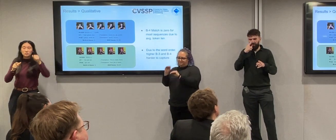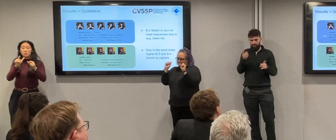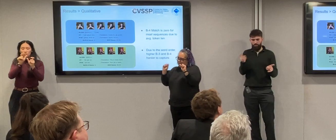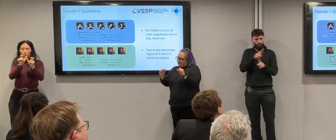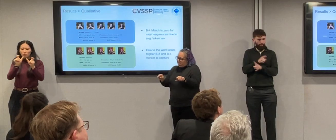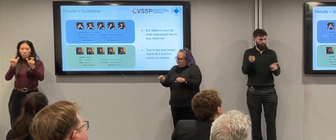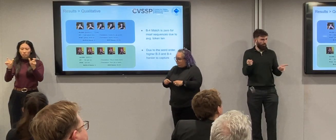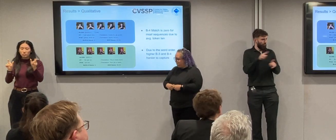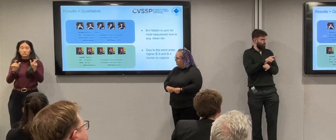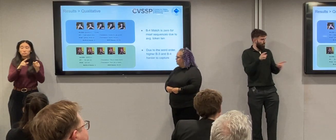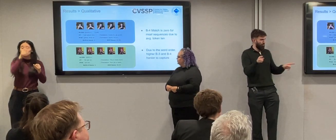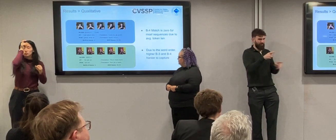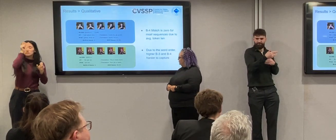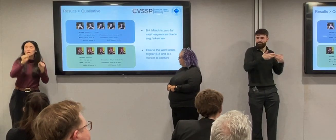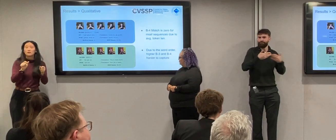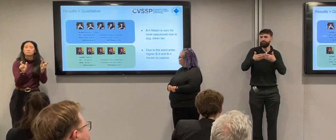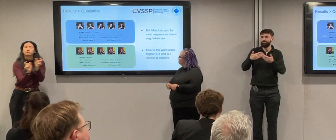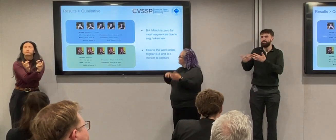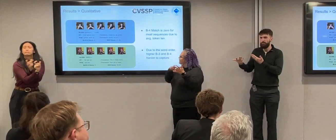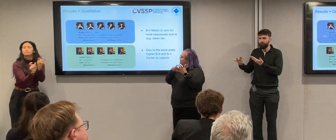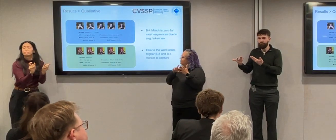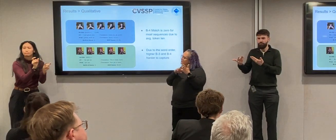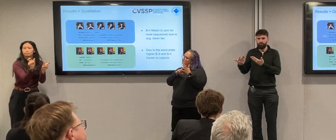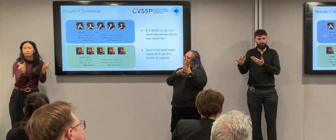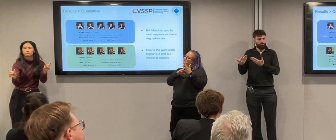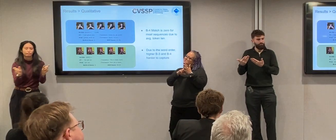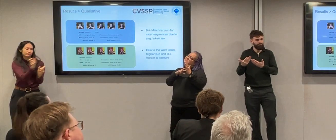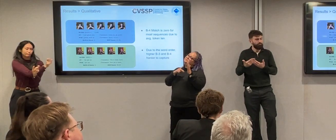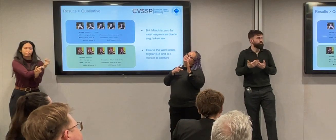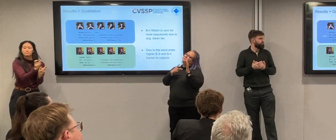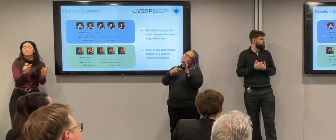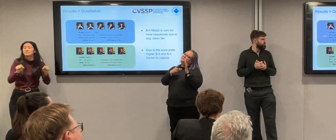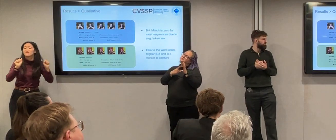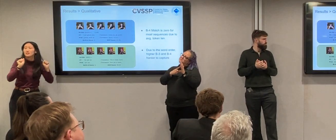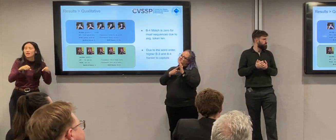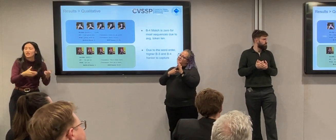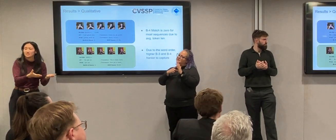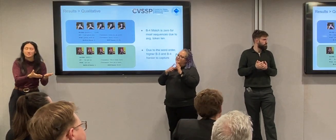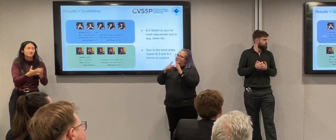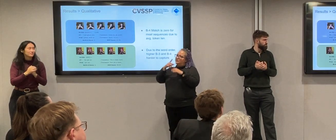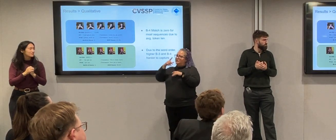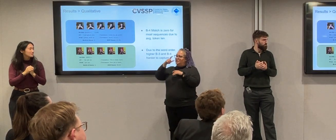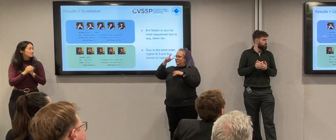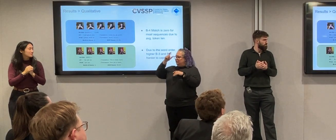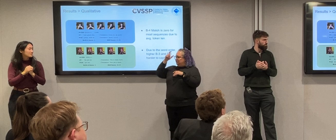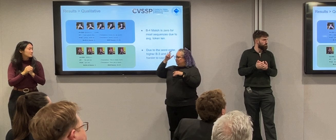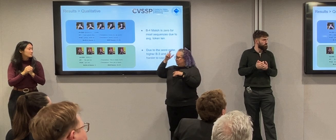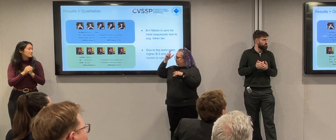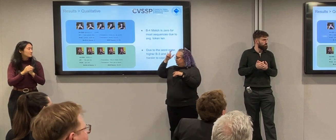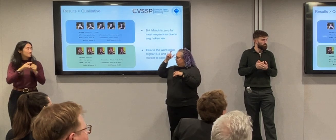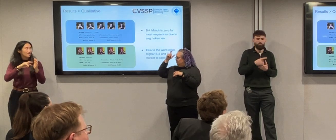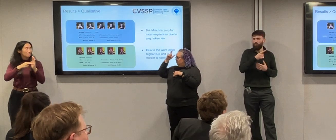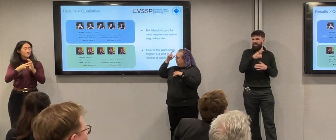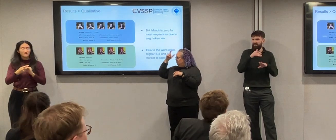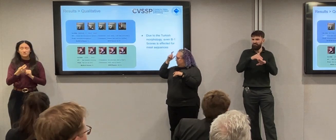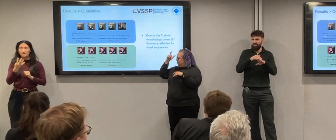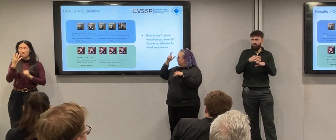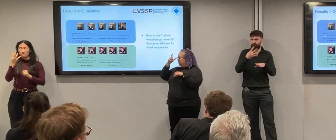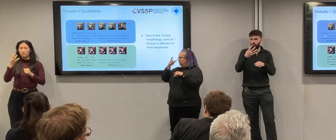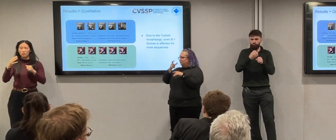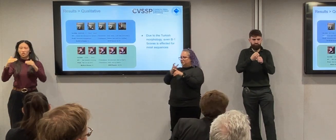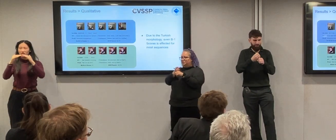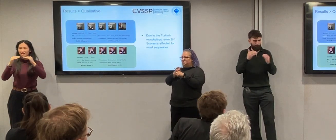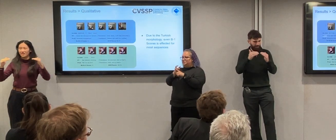so which would also affect the 4 gram match.